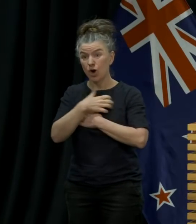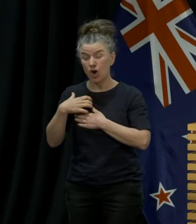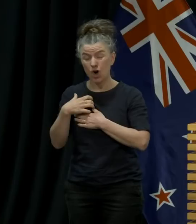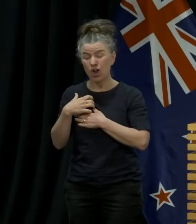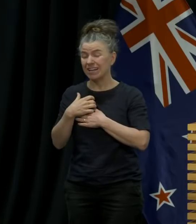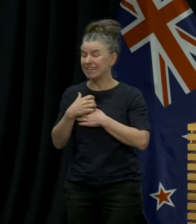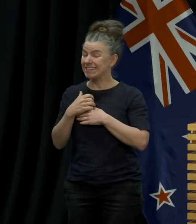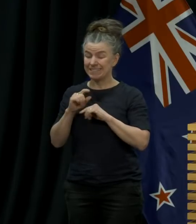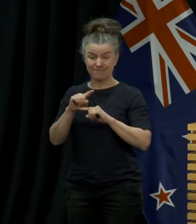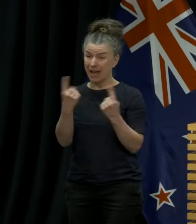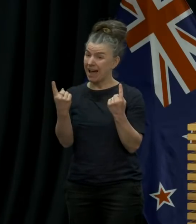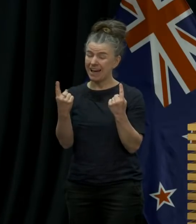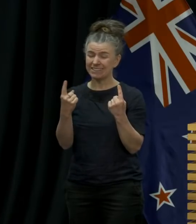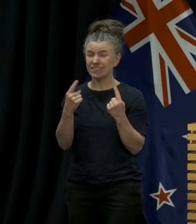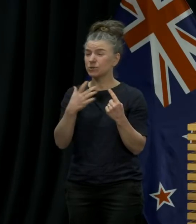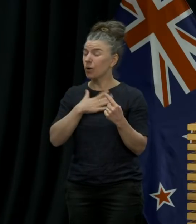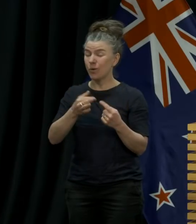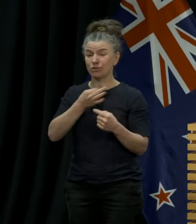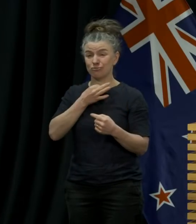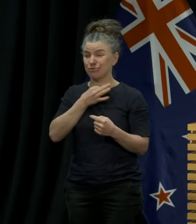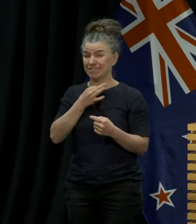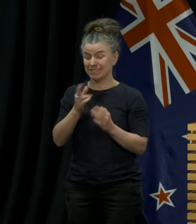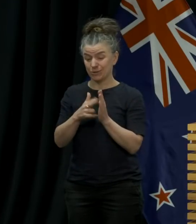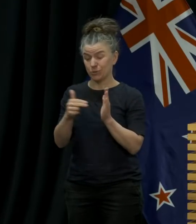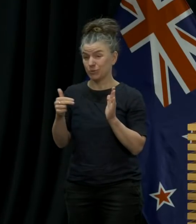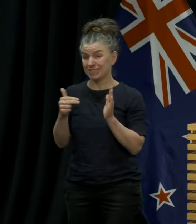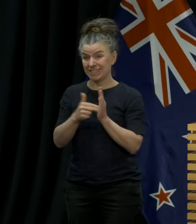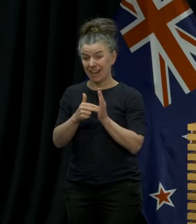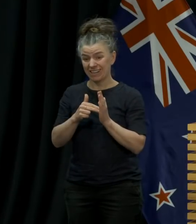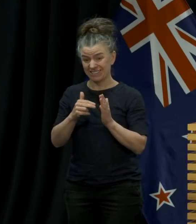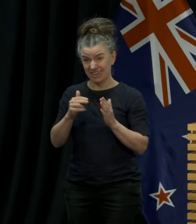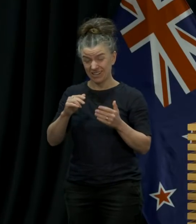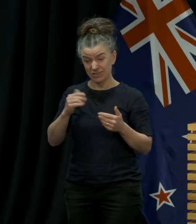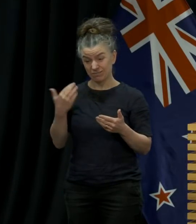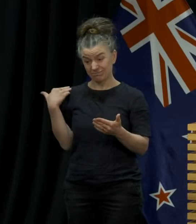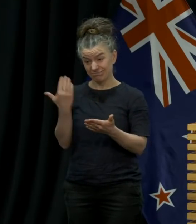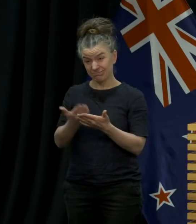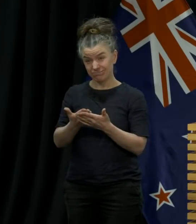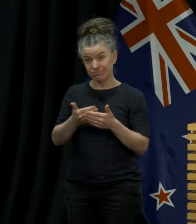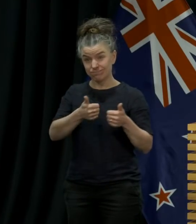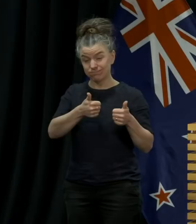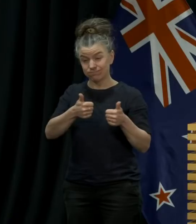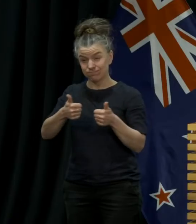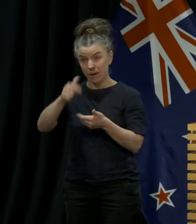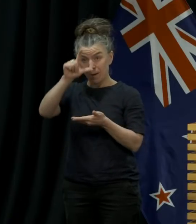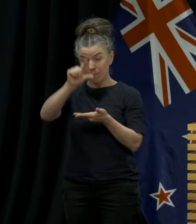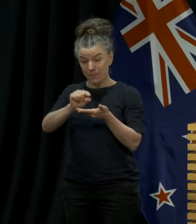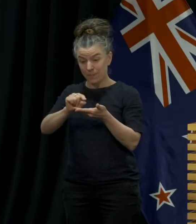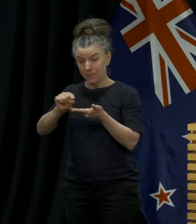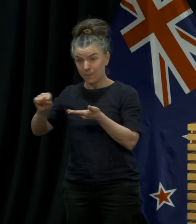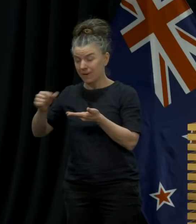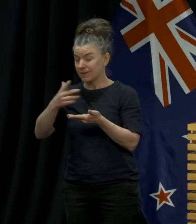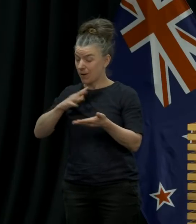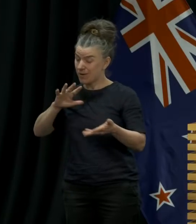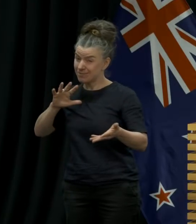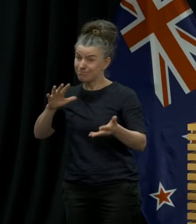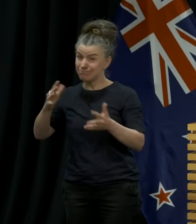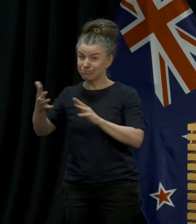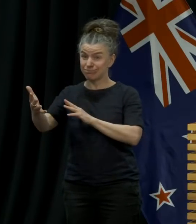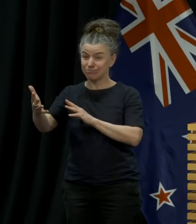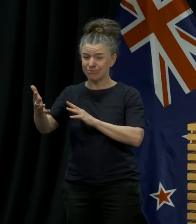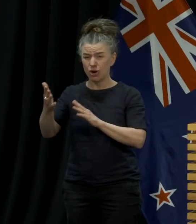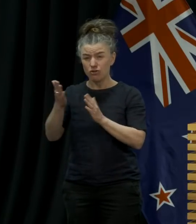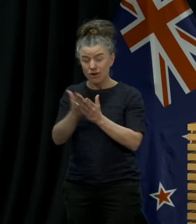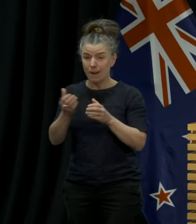simply too great. I cannot allow the gains we have all made to be squandered by processes not